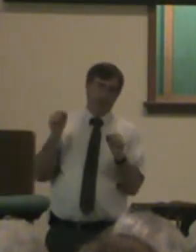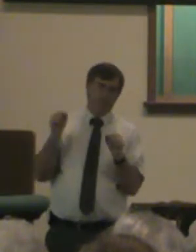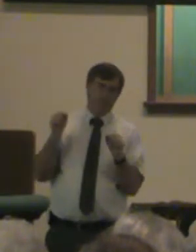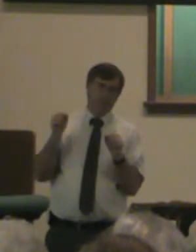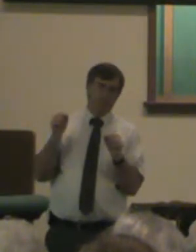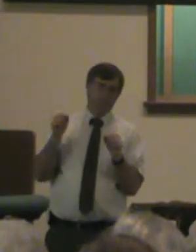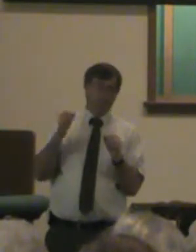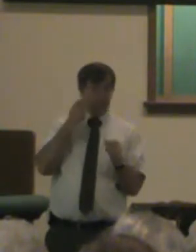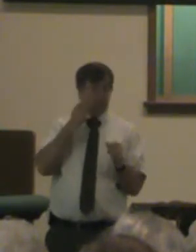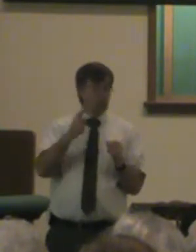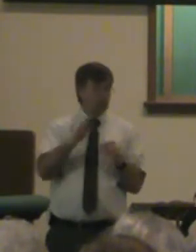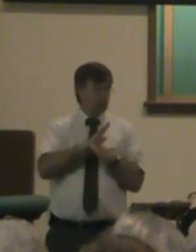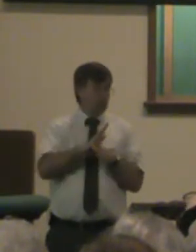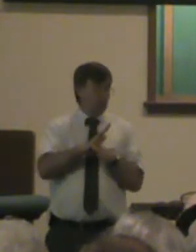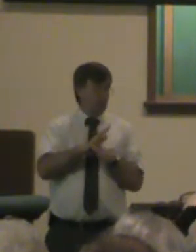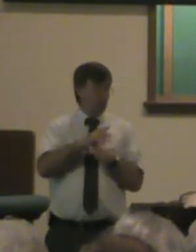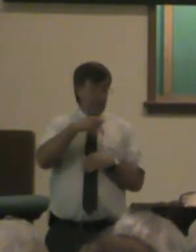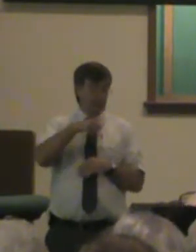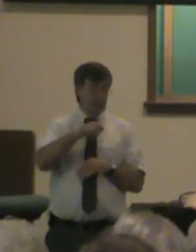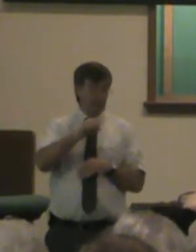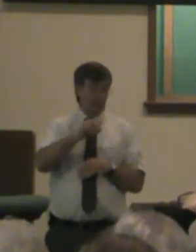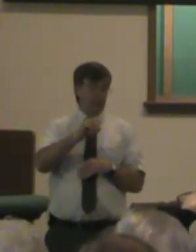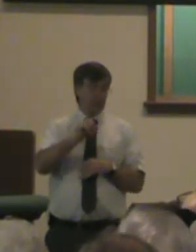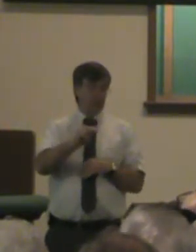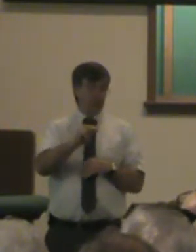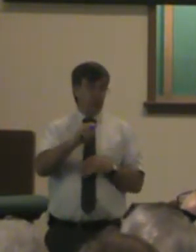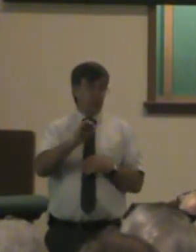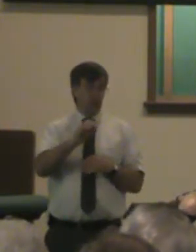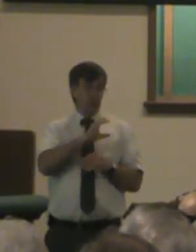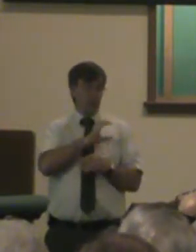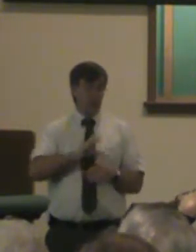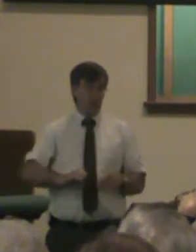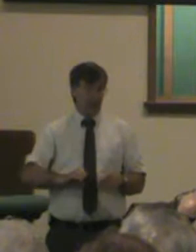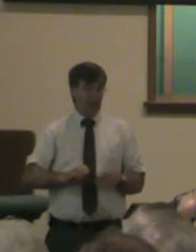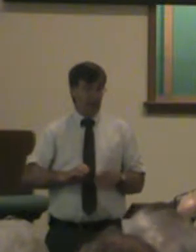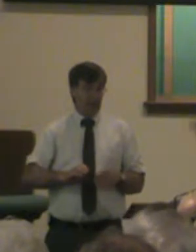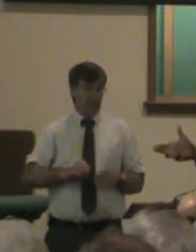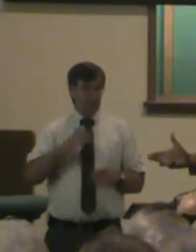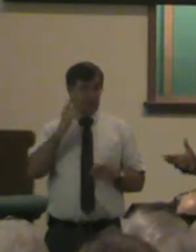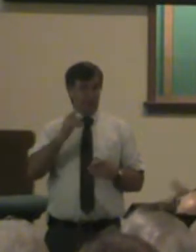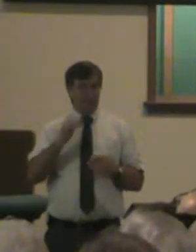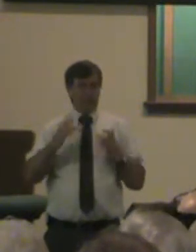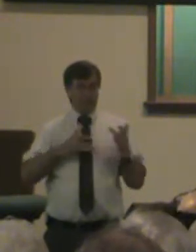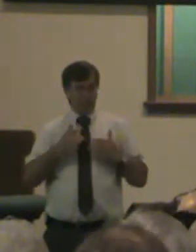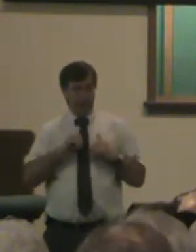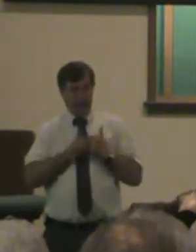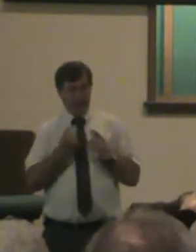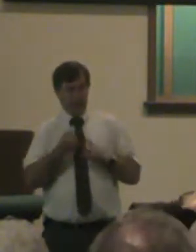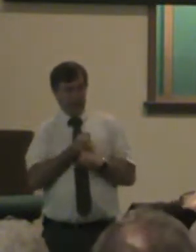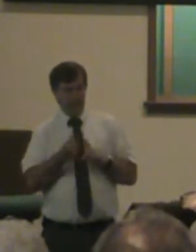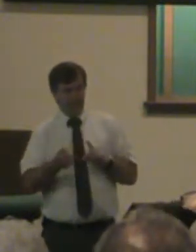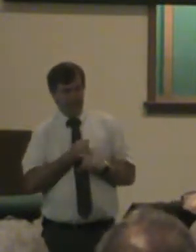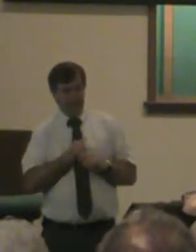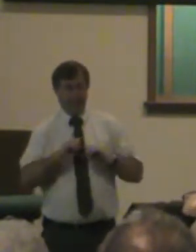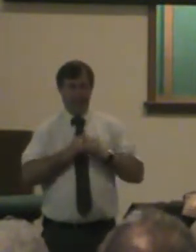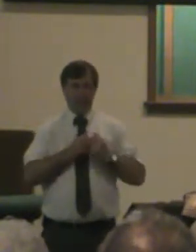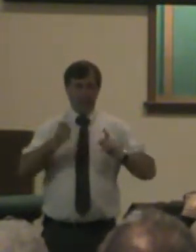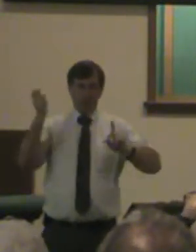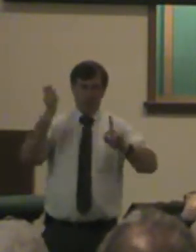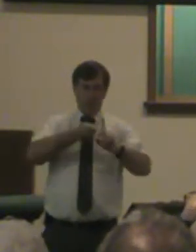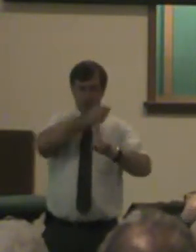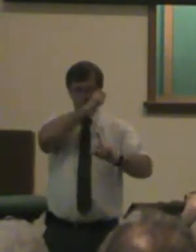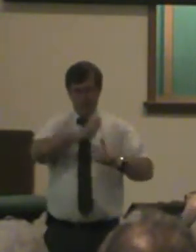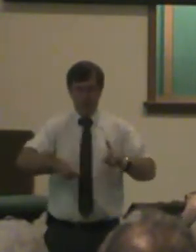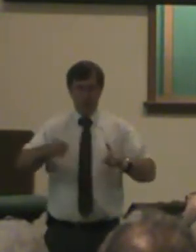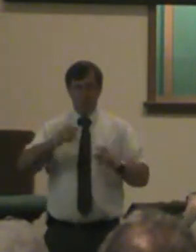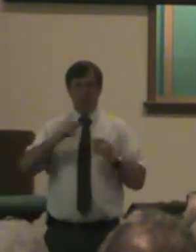the movie, The Passion of the Christ, you can think it's about, he sees the priest concerned about how he's going to be beaten. He's concerned about how they're going to whip him in the pain.